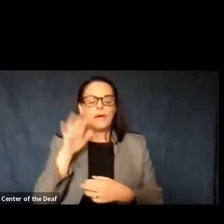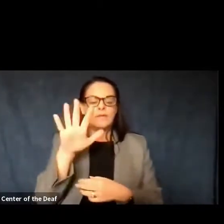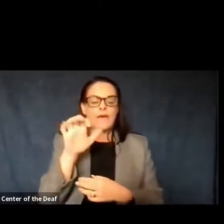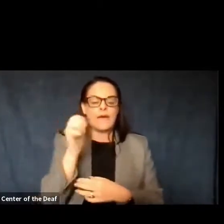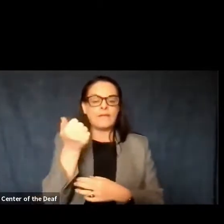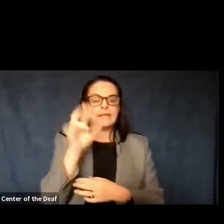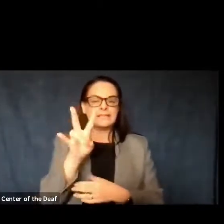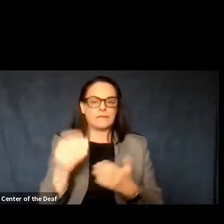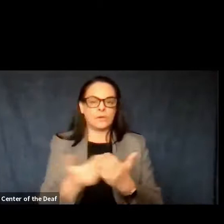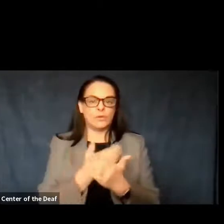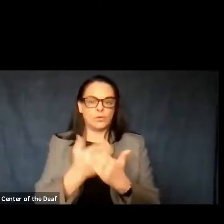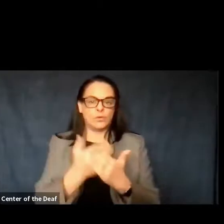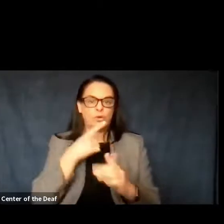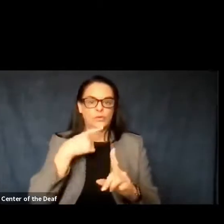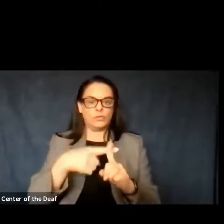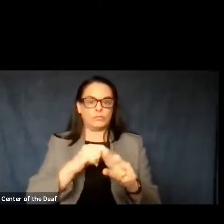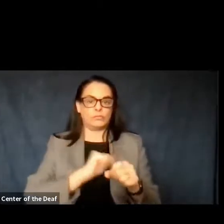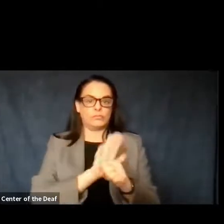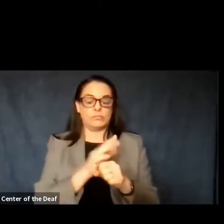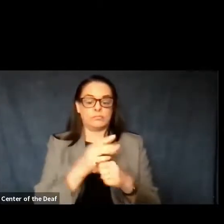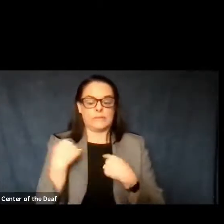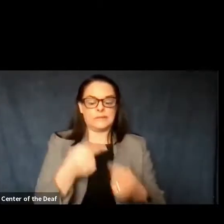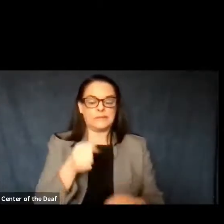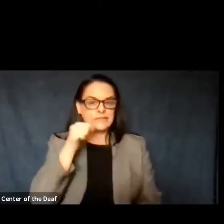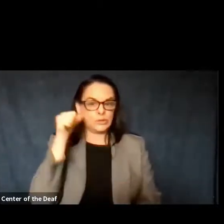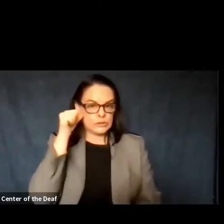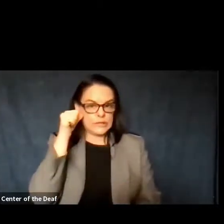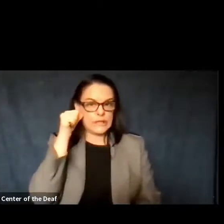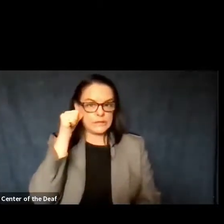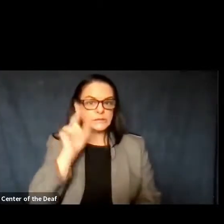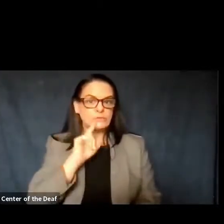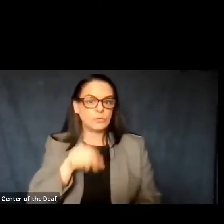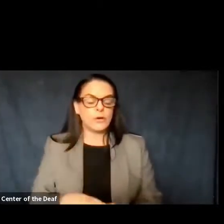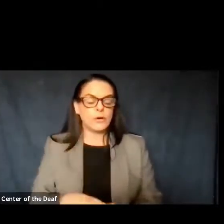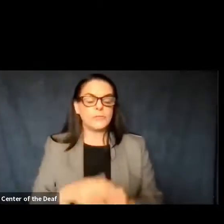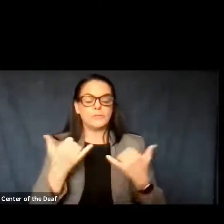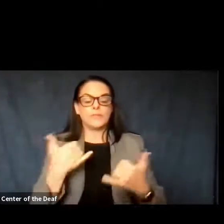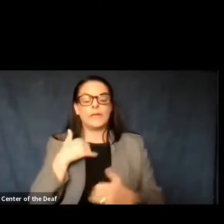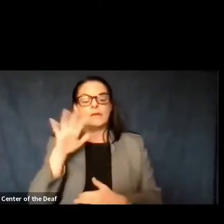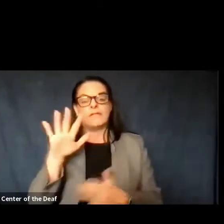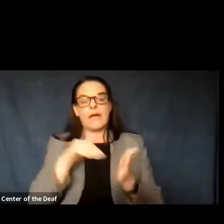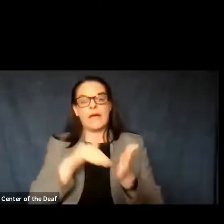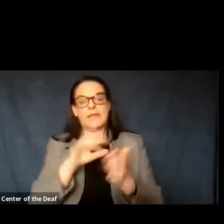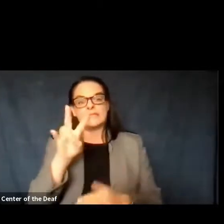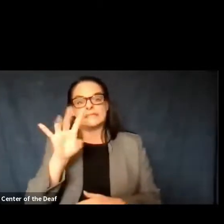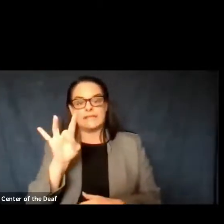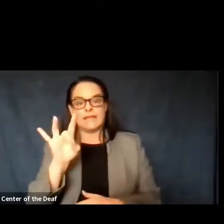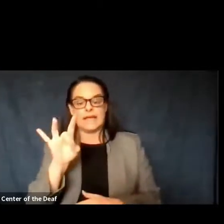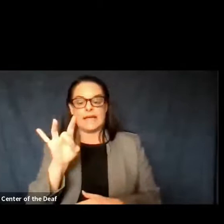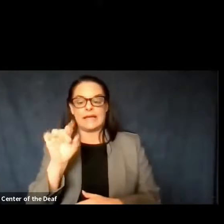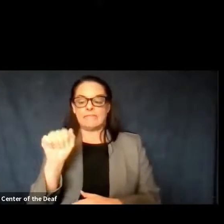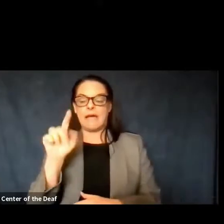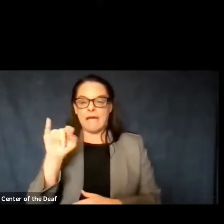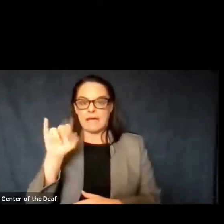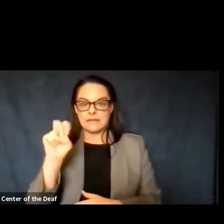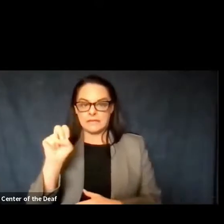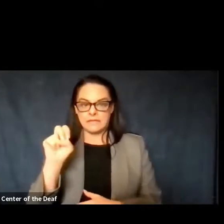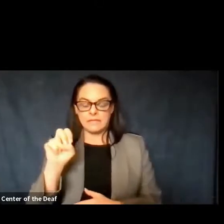new confirmed cases since yesterday's report. There are 5,078 active cases.